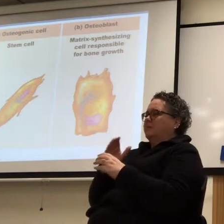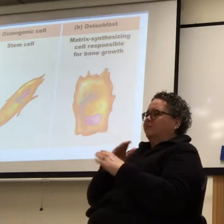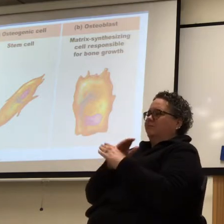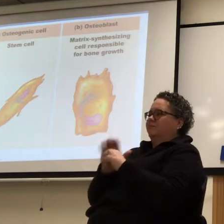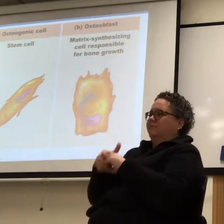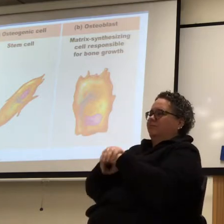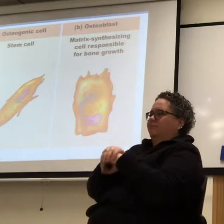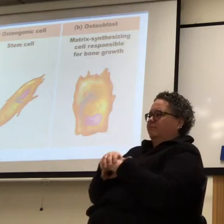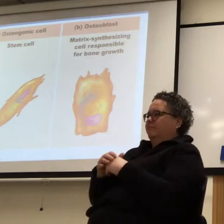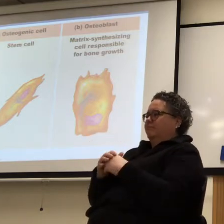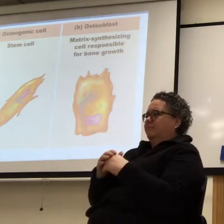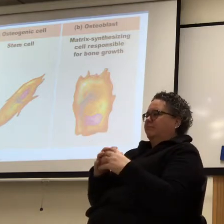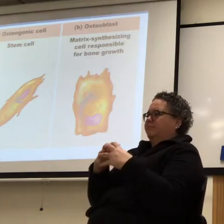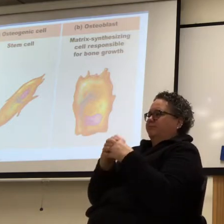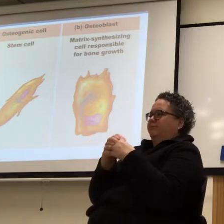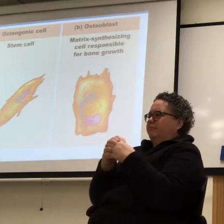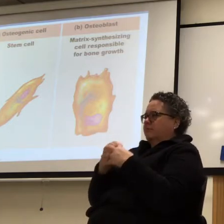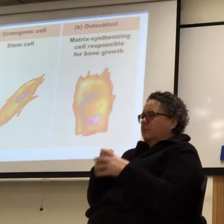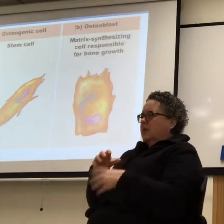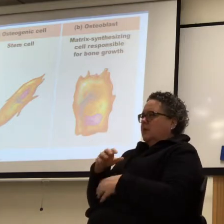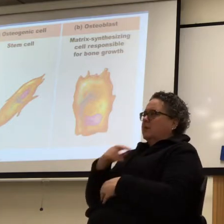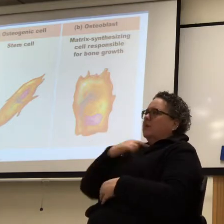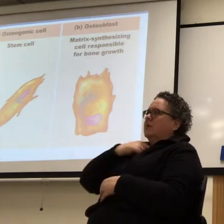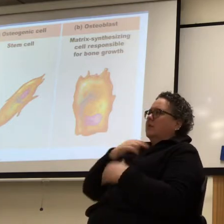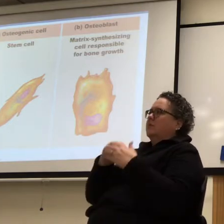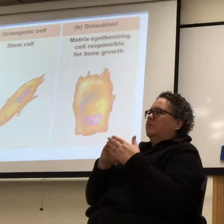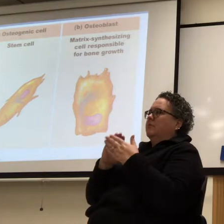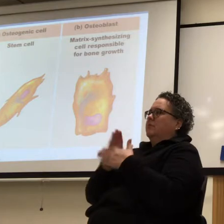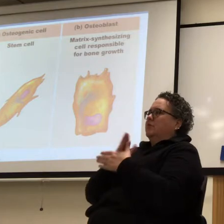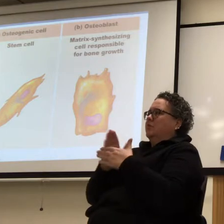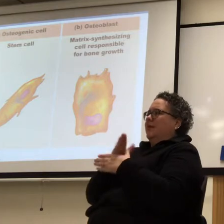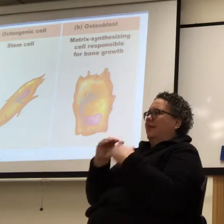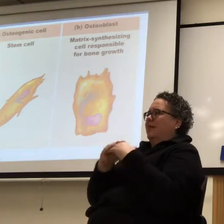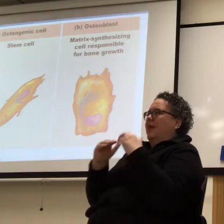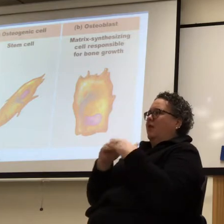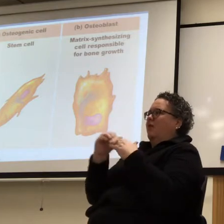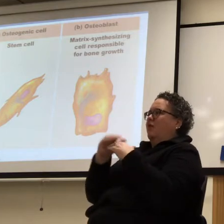between layers of bone.